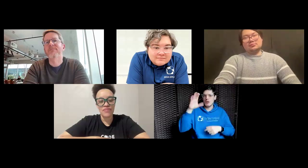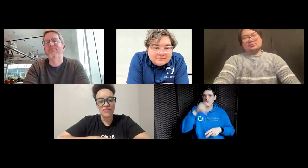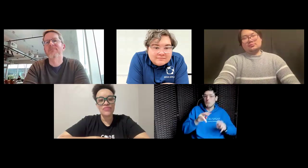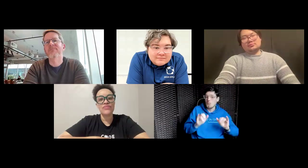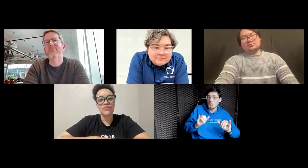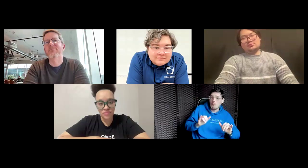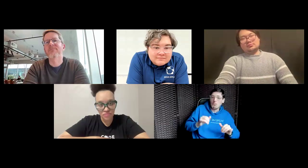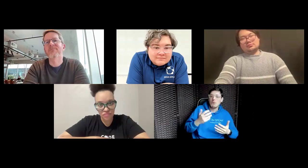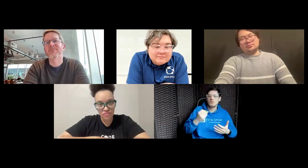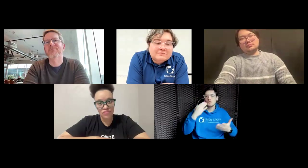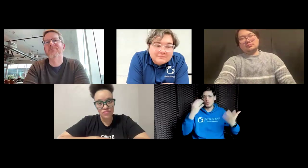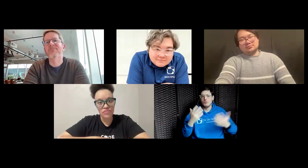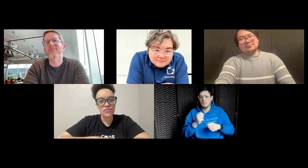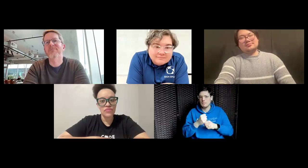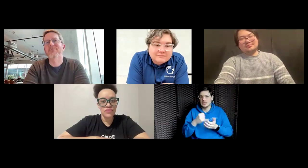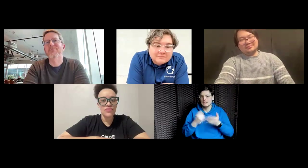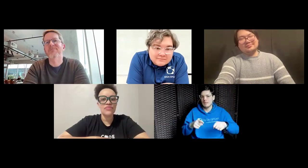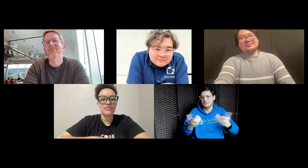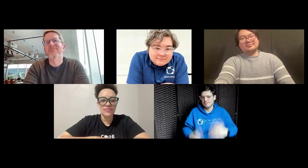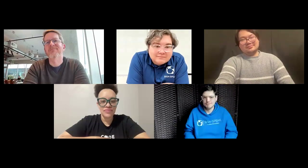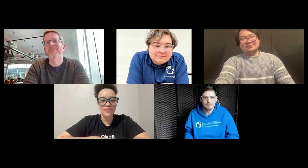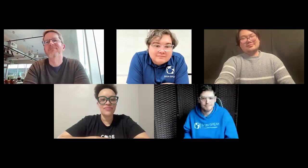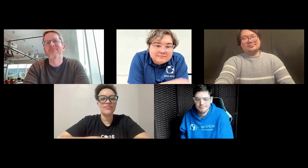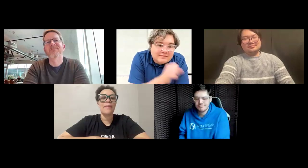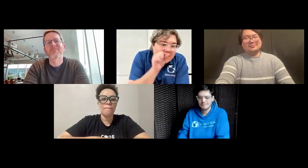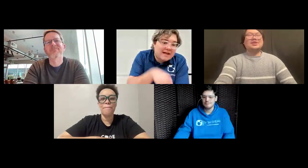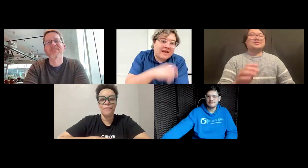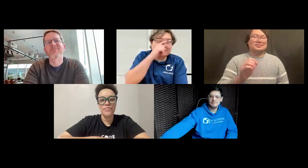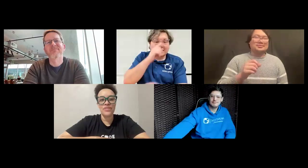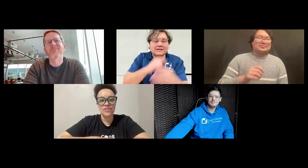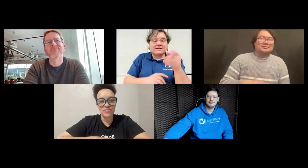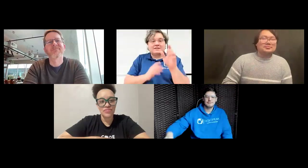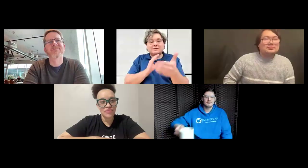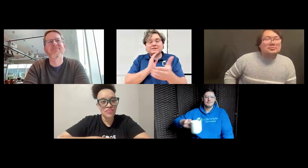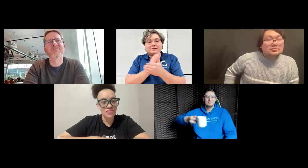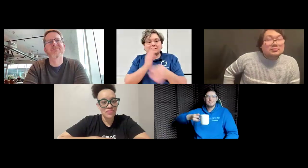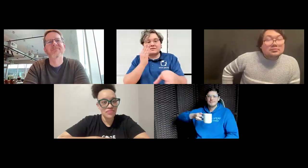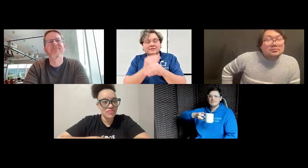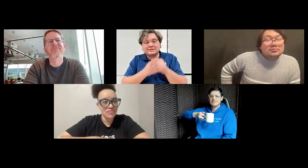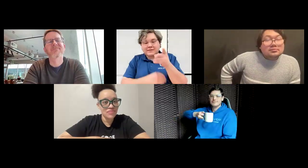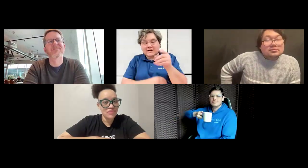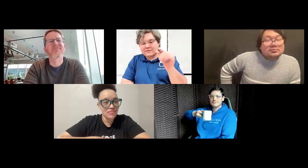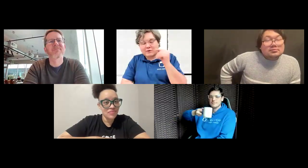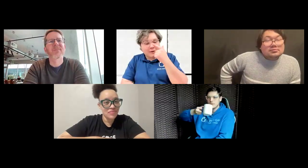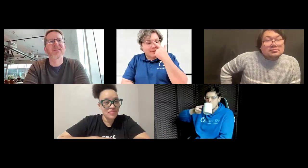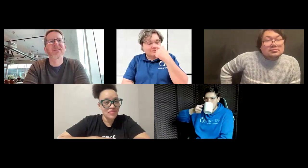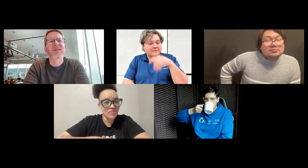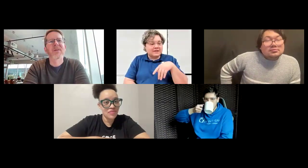what the demand for the technology is. And so we would love to see that and make it happen. Nicholas is